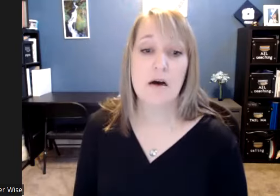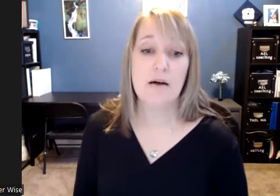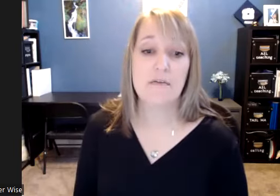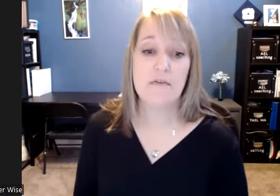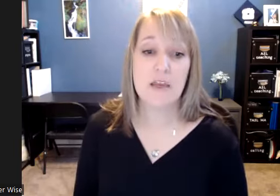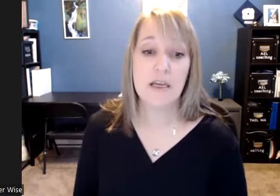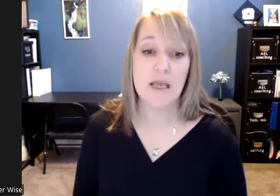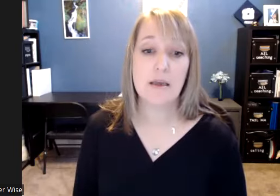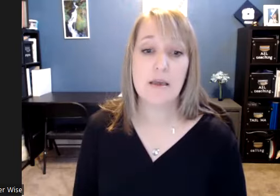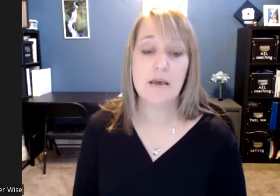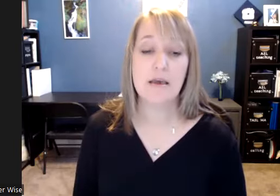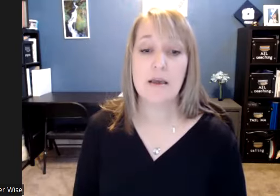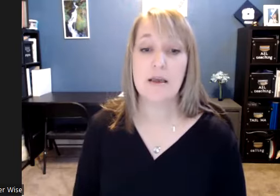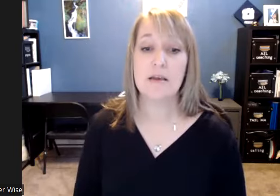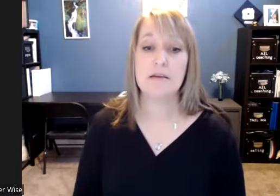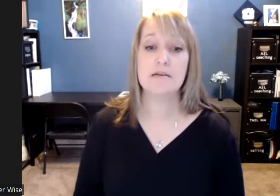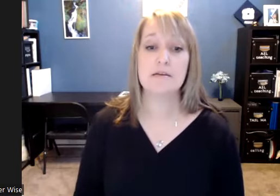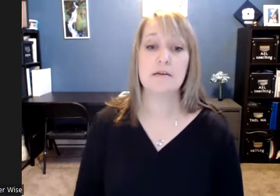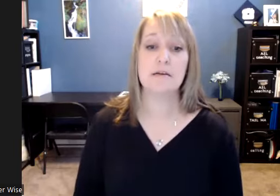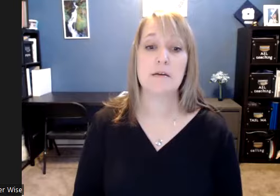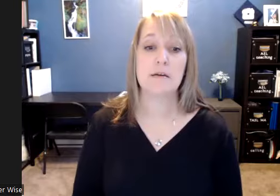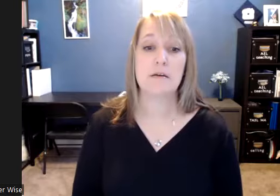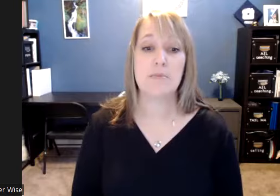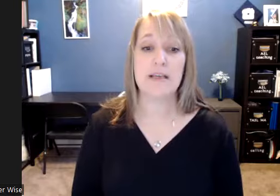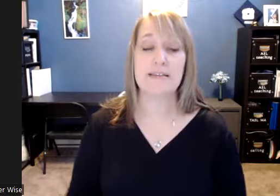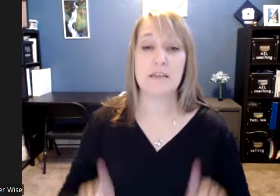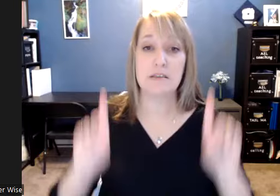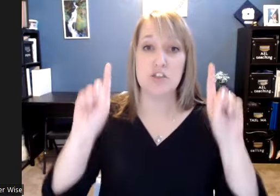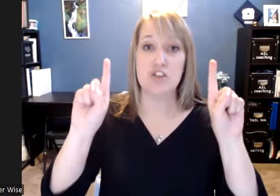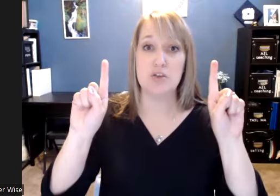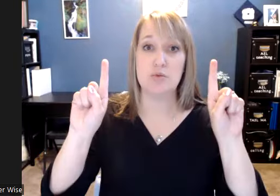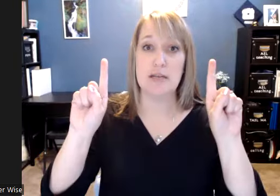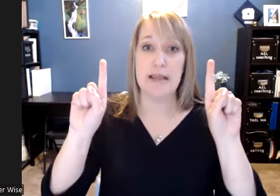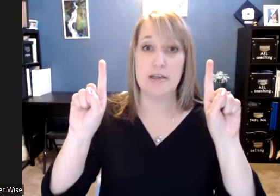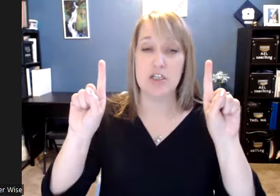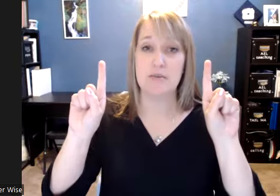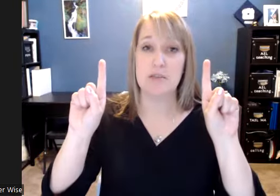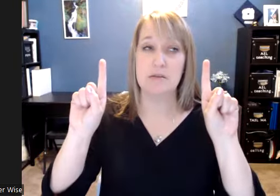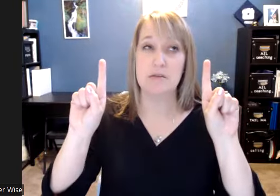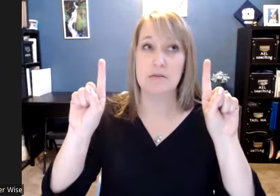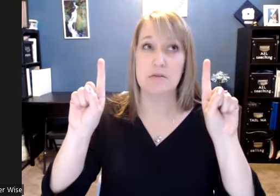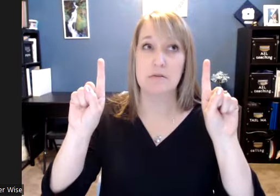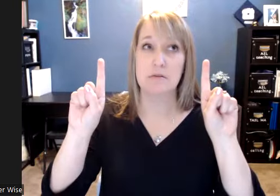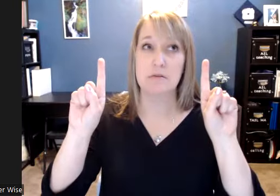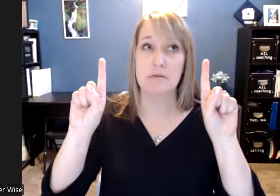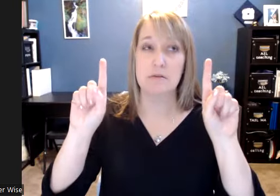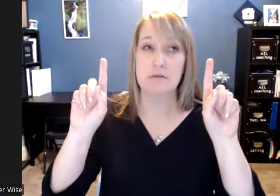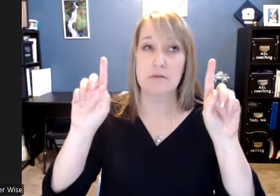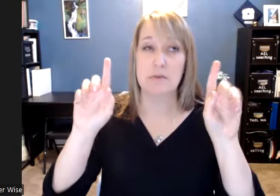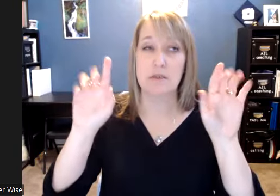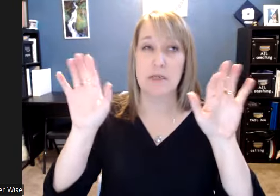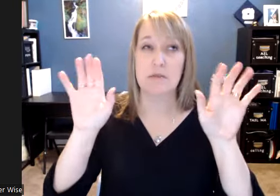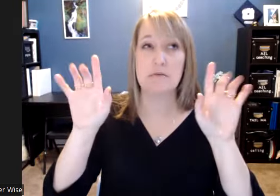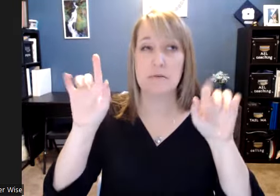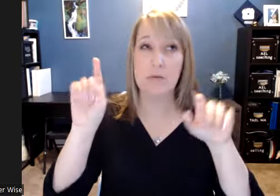A V-neck is basically just two one hand shapes. Well, yeah, a one